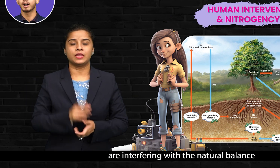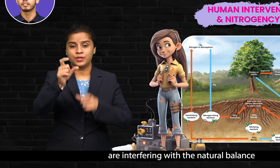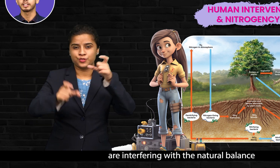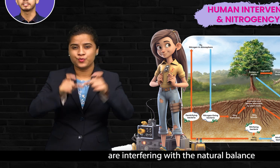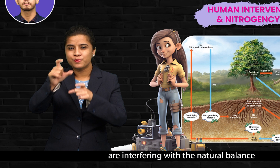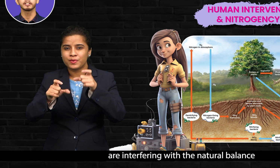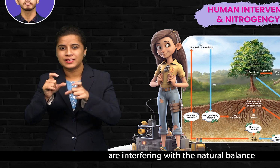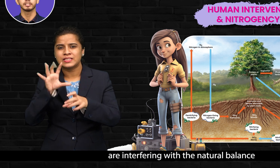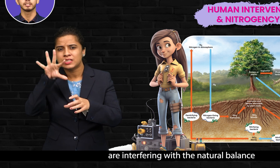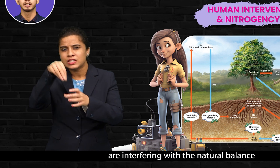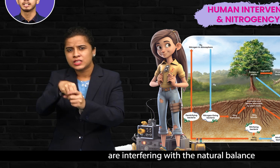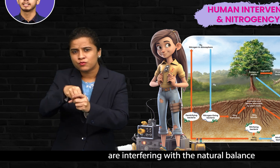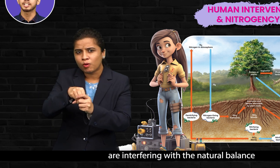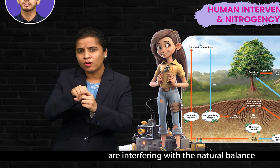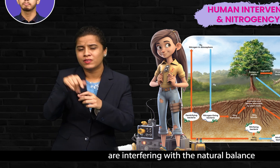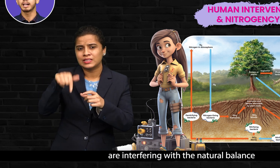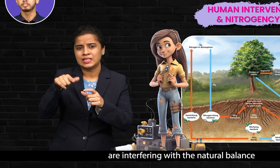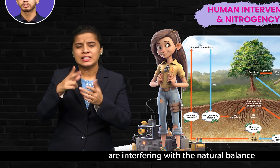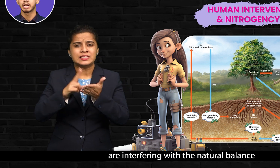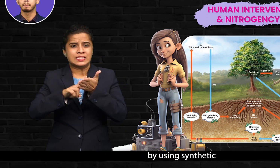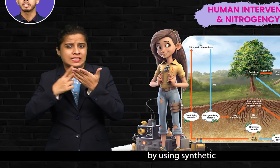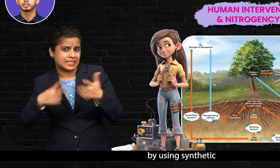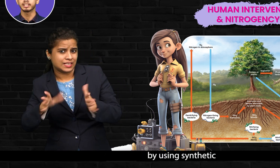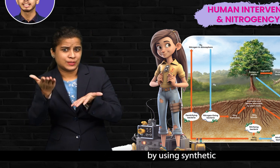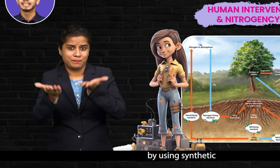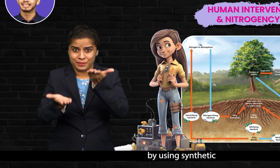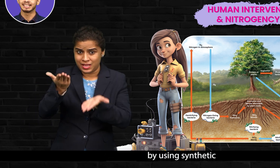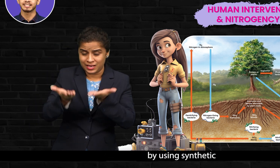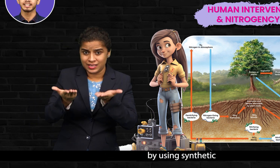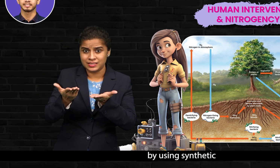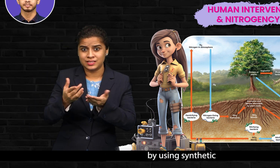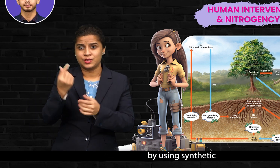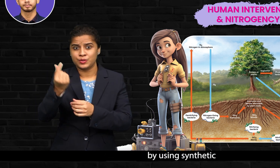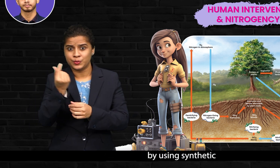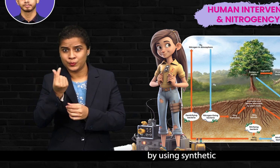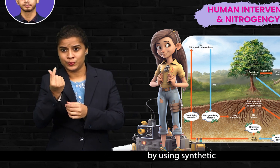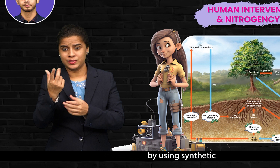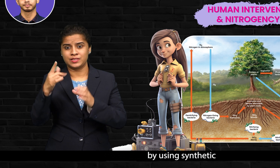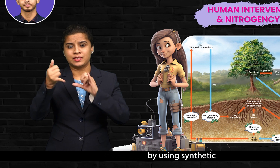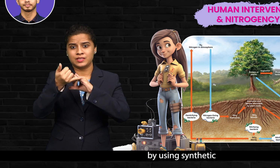Humans are interfering with the natural balance by using synthetic